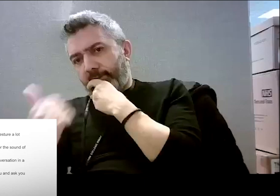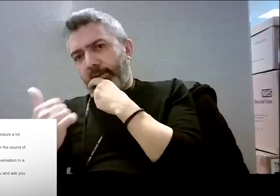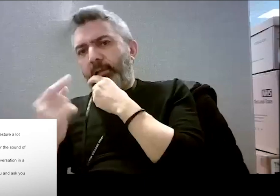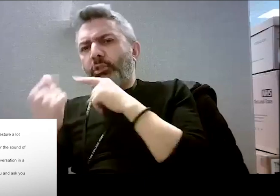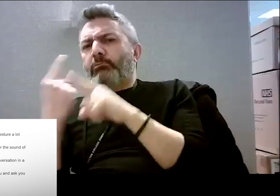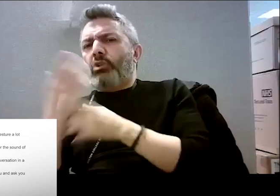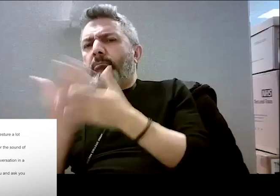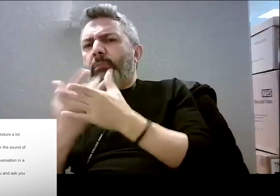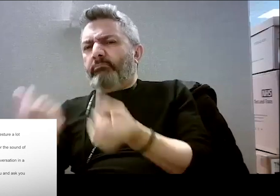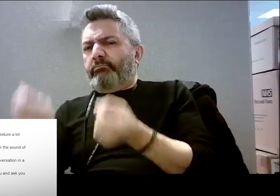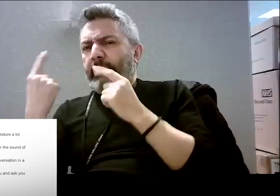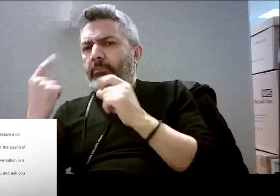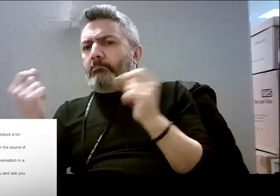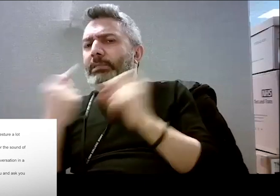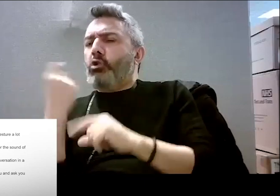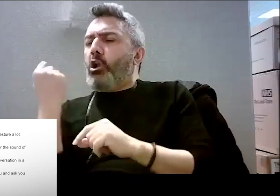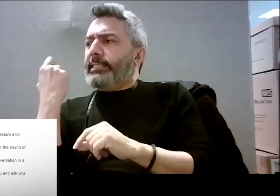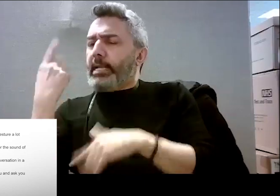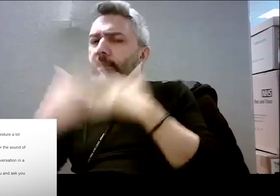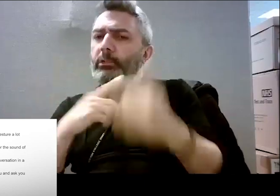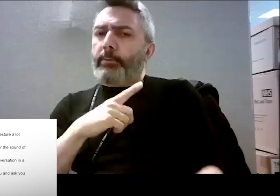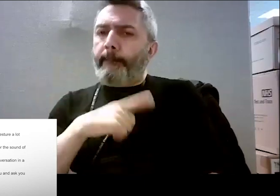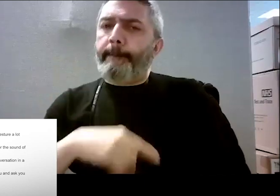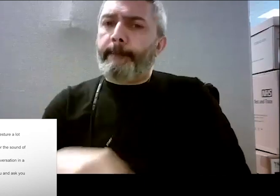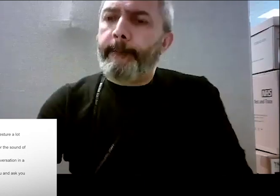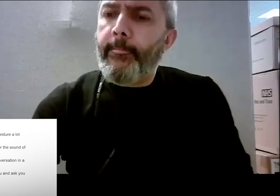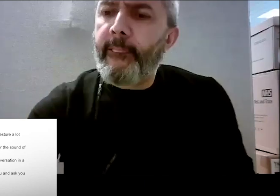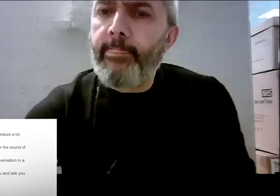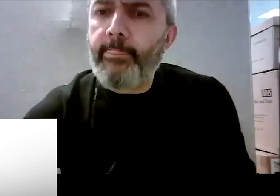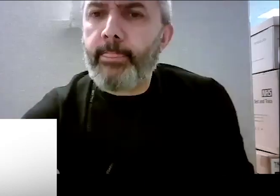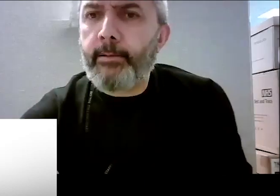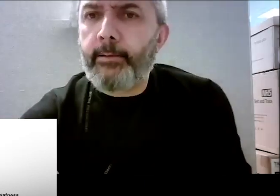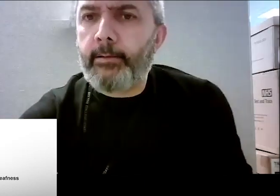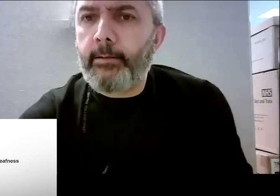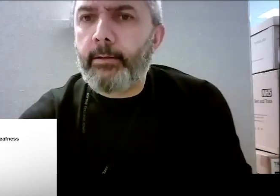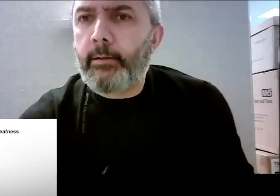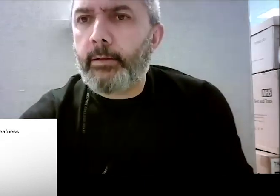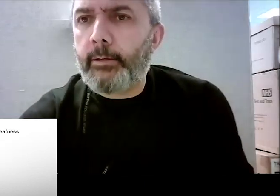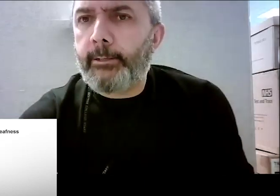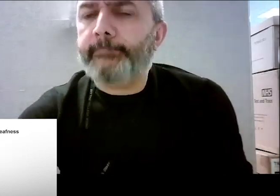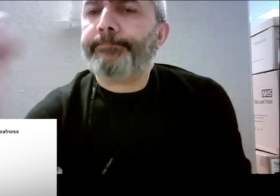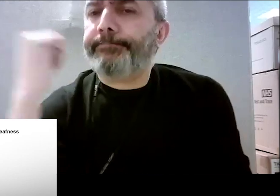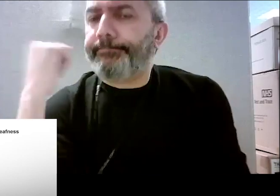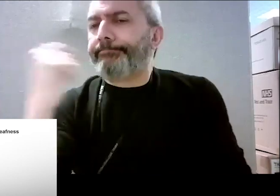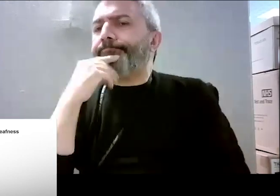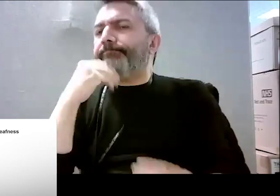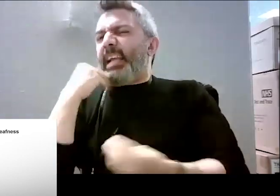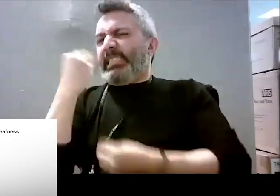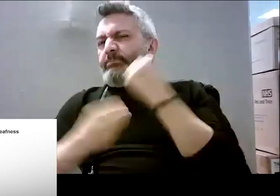the question that you might be asking. There may be a lot of misunderstandings in your conversation.